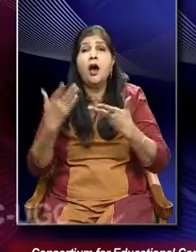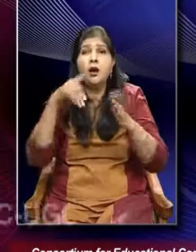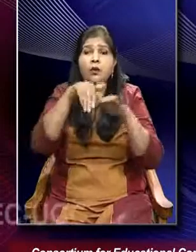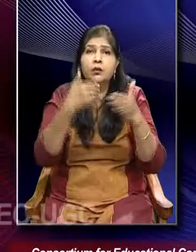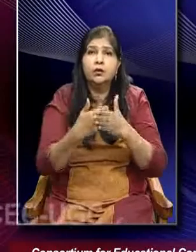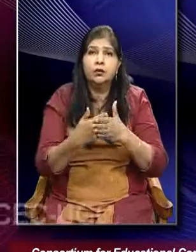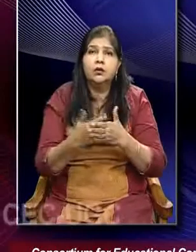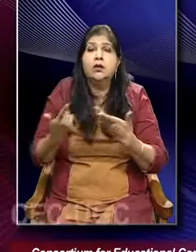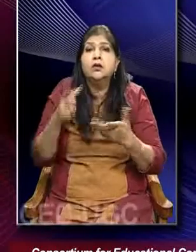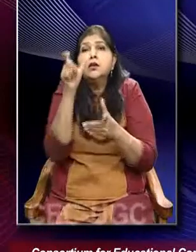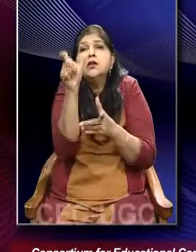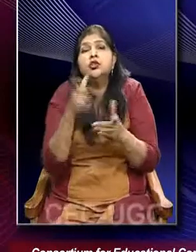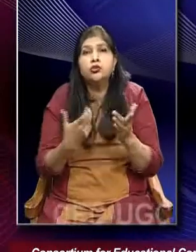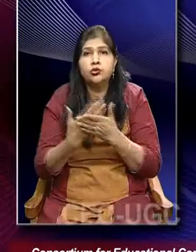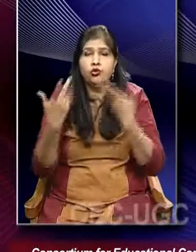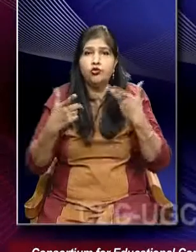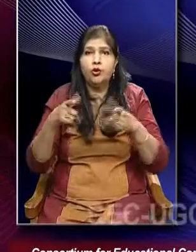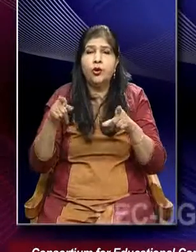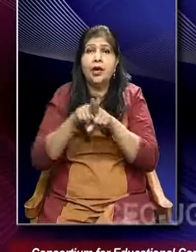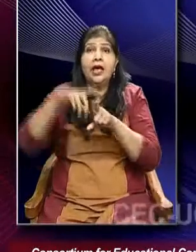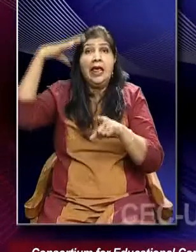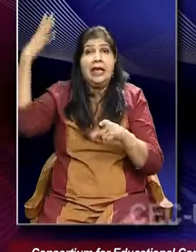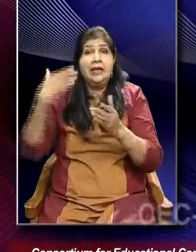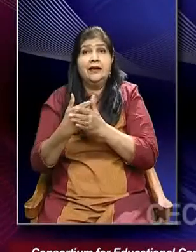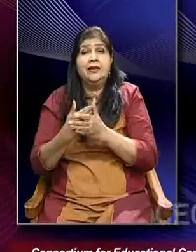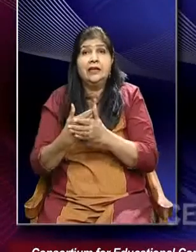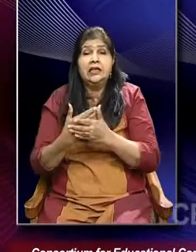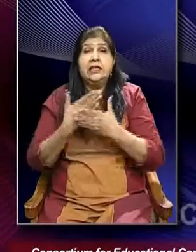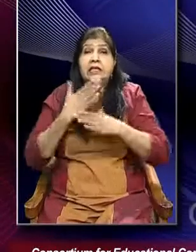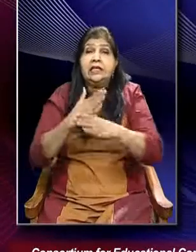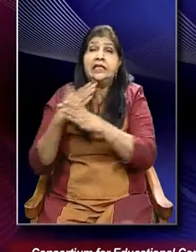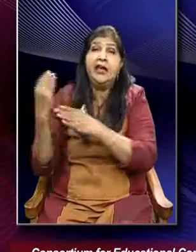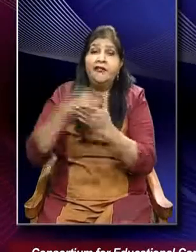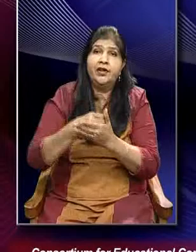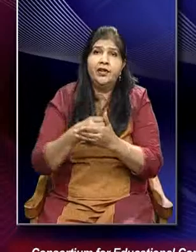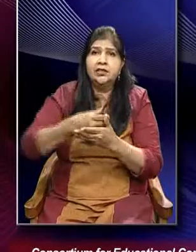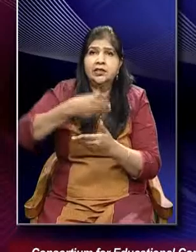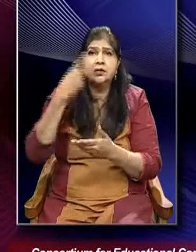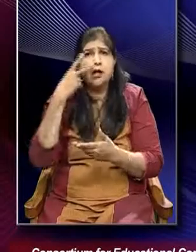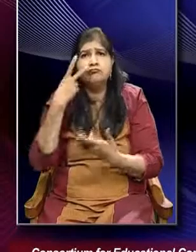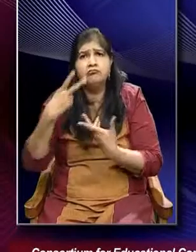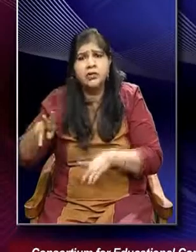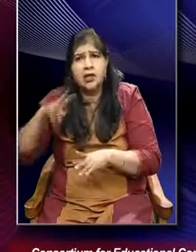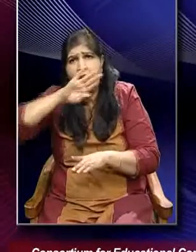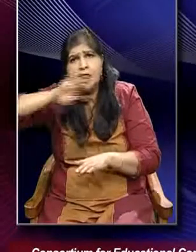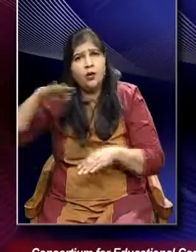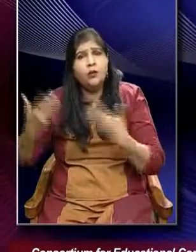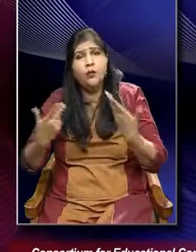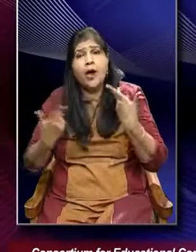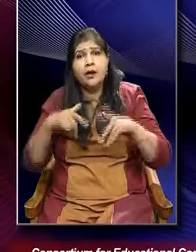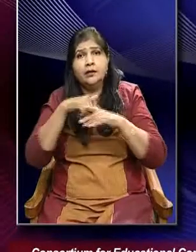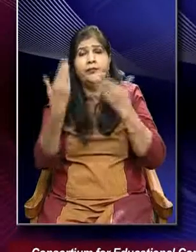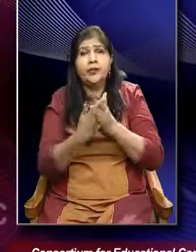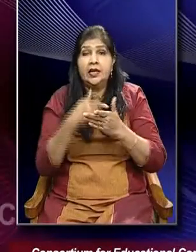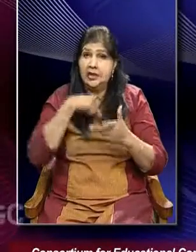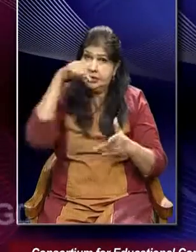the issue of ecological safety was ignored. Today, there is a need